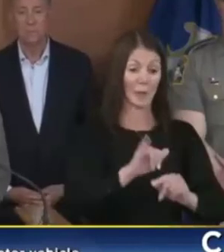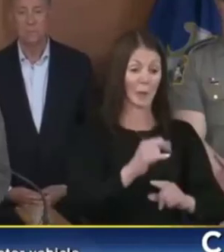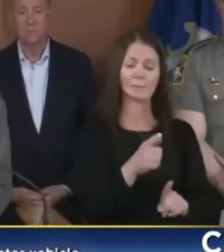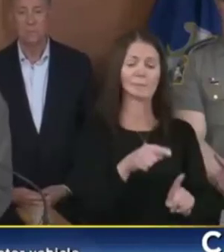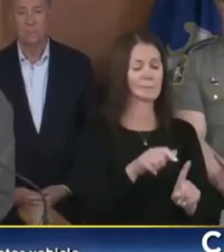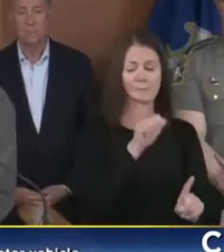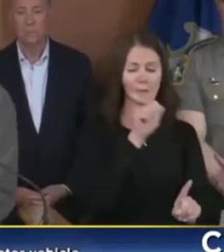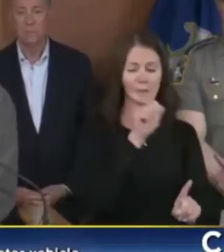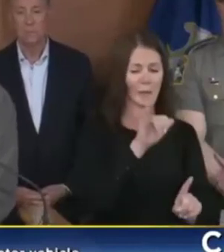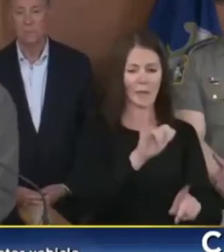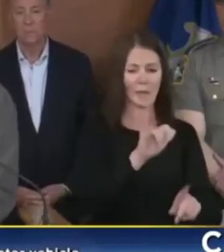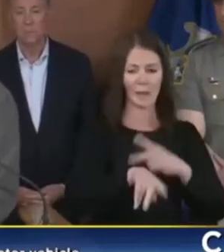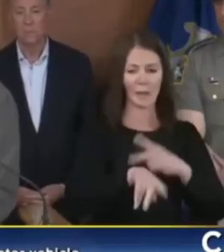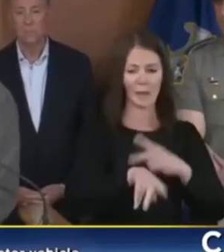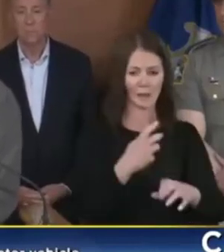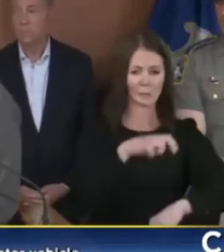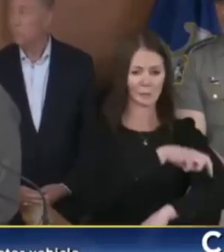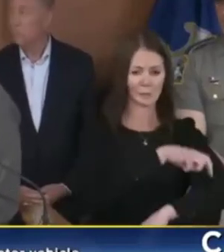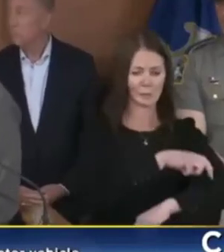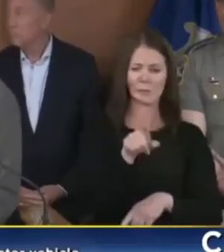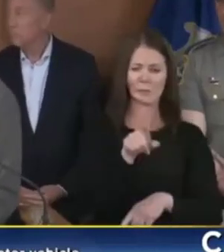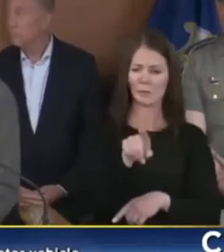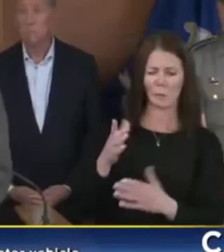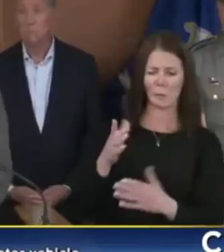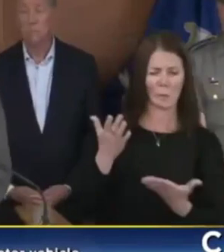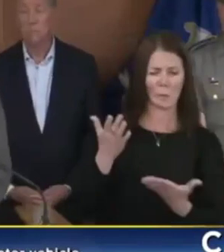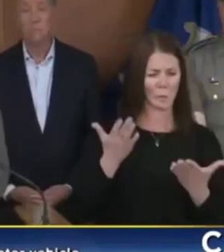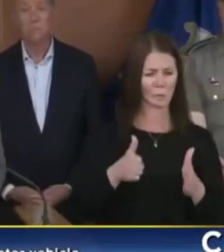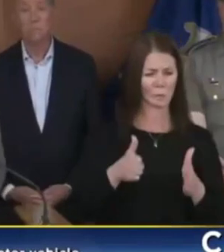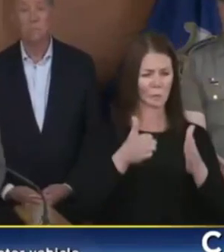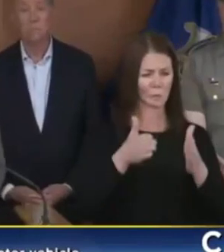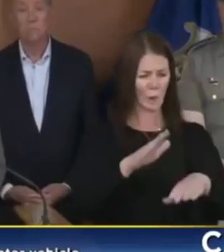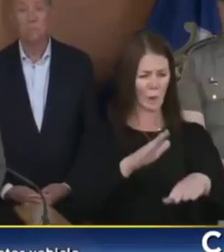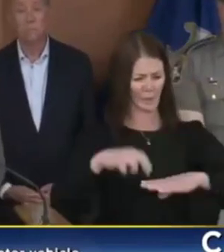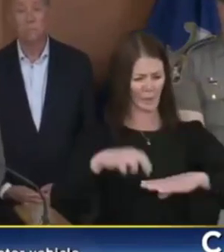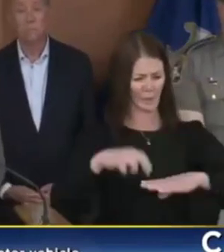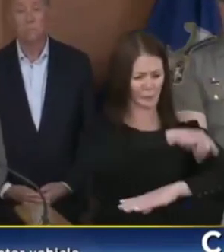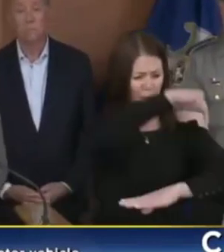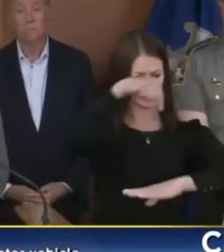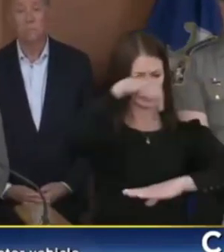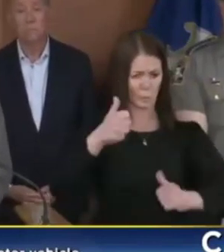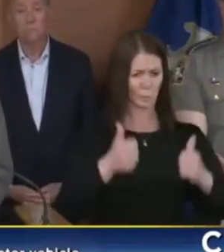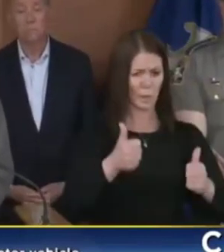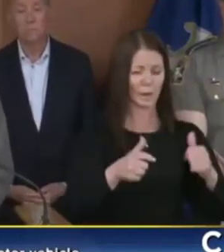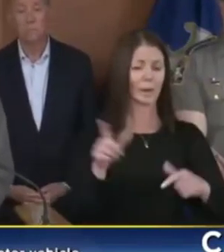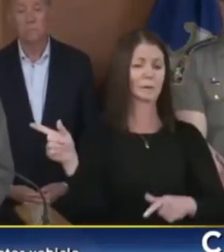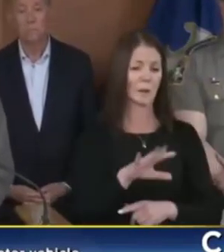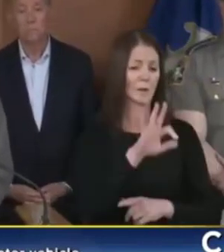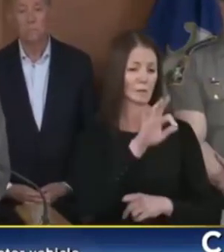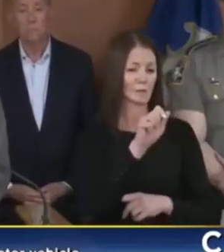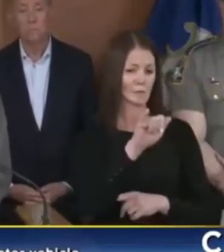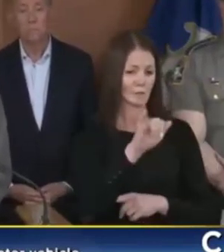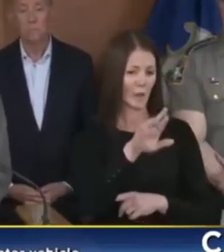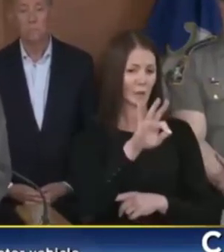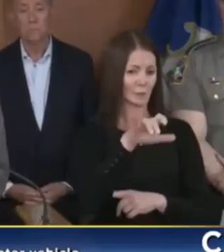does that carry across? Fairfield Avenue across the top, local road. So. It's a local road, but it's a state bridge because it expands. So.